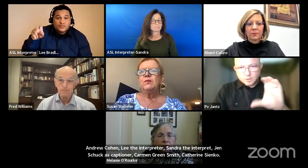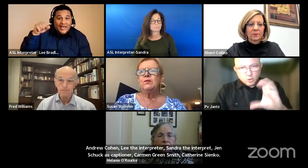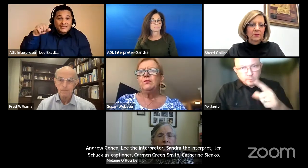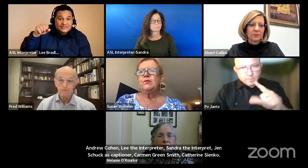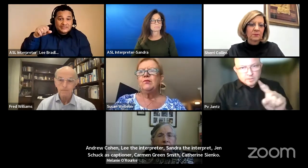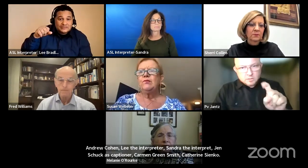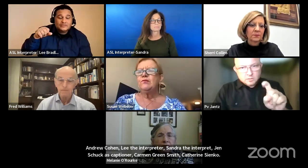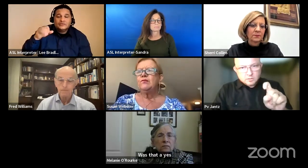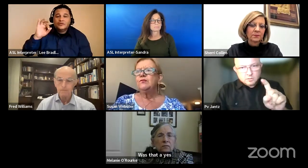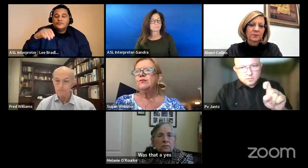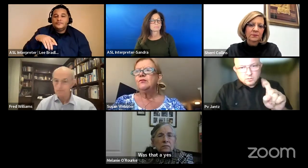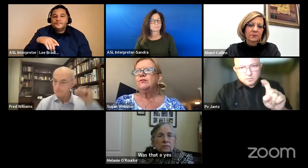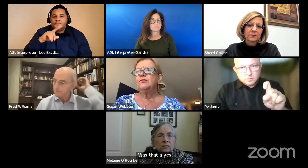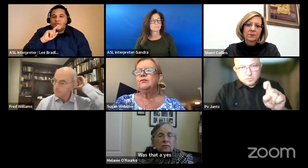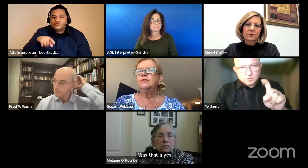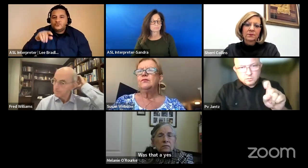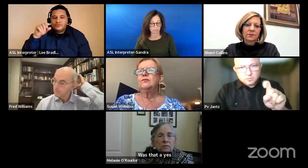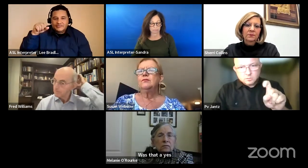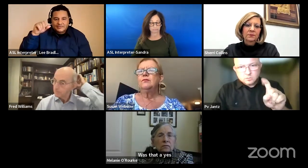Yes.